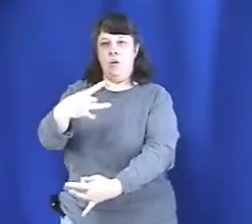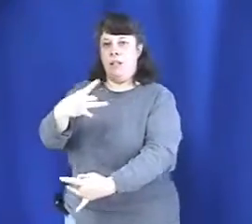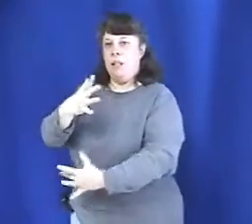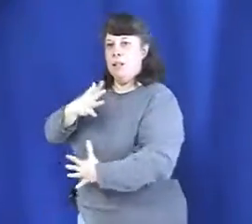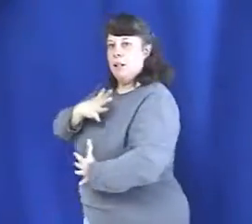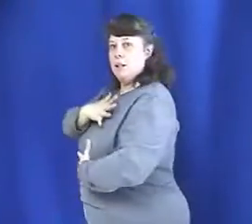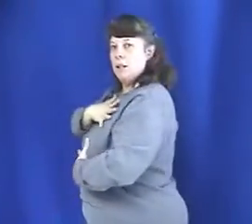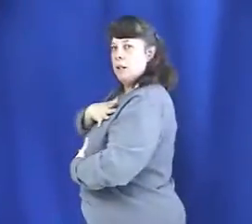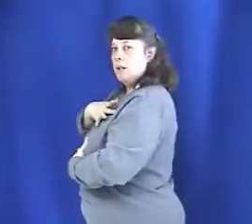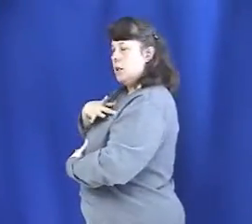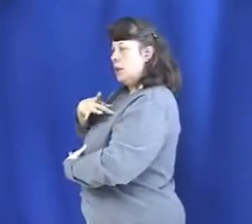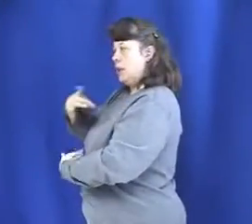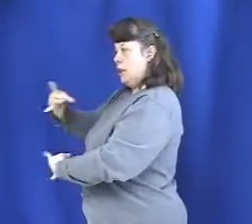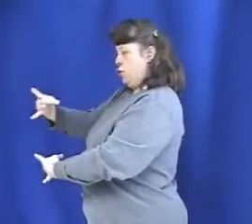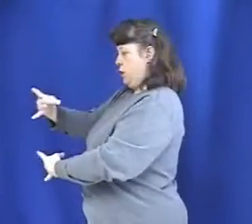Interesting. Interesting.